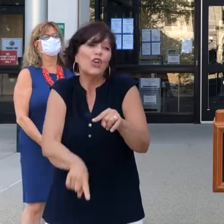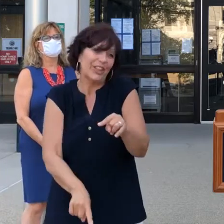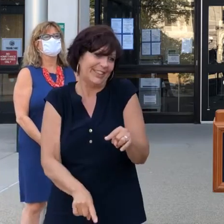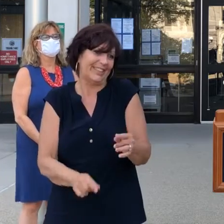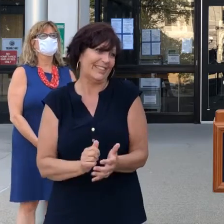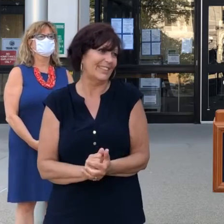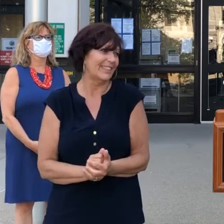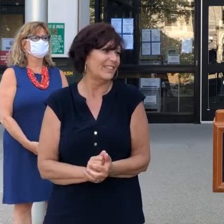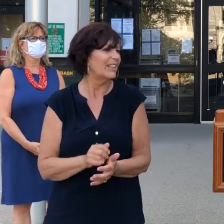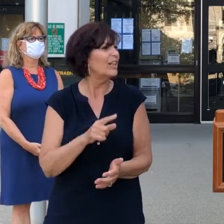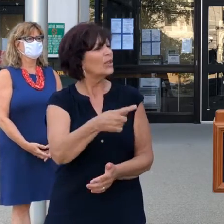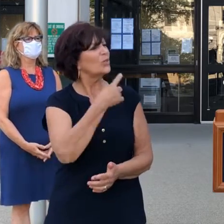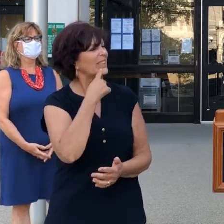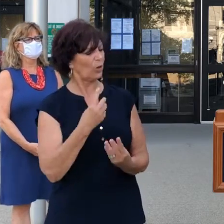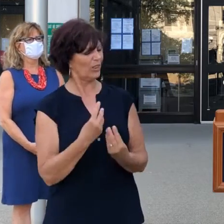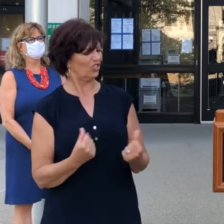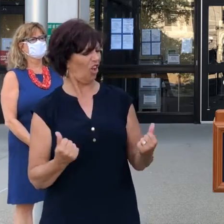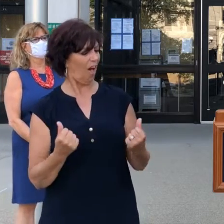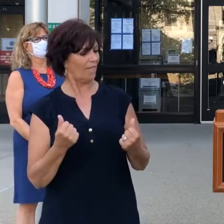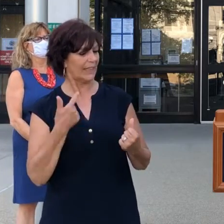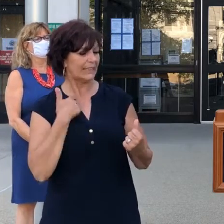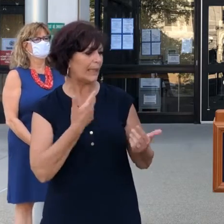time.